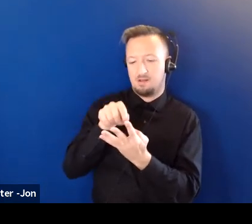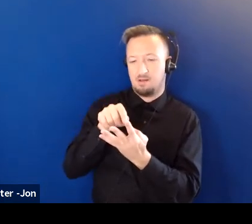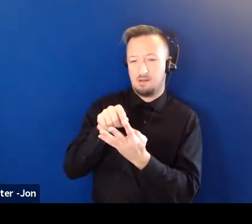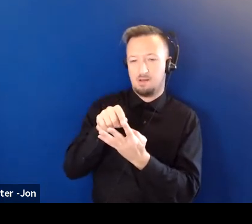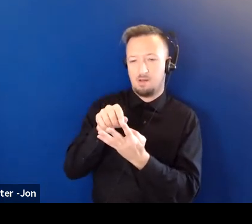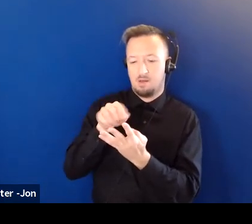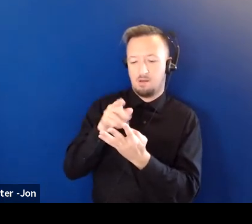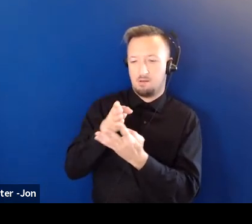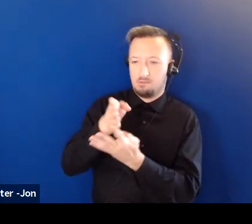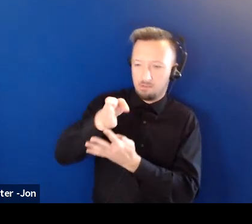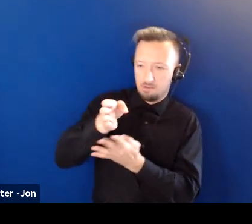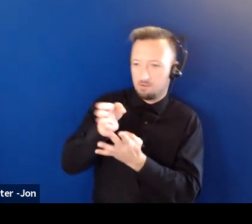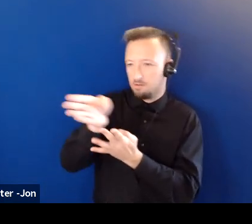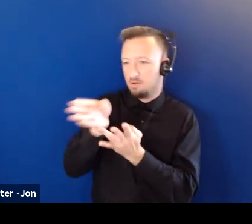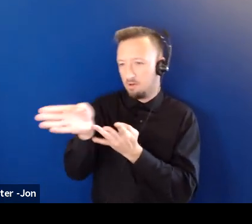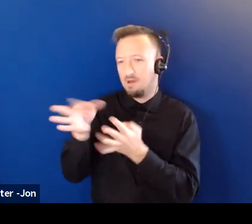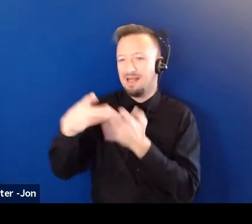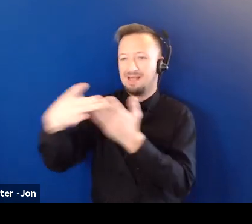the course load looks a lot different.